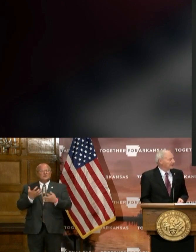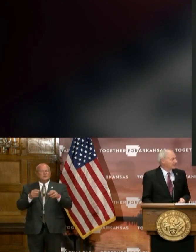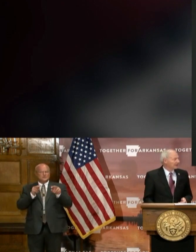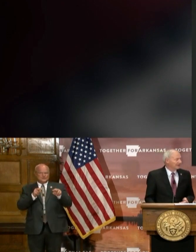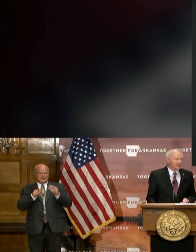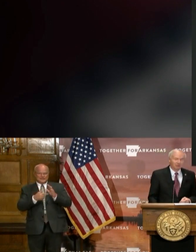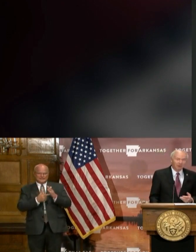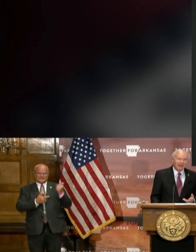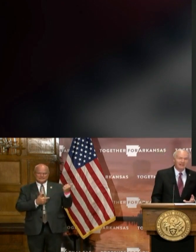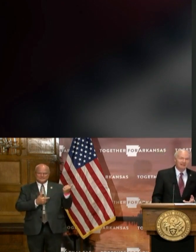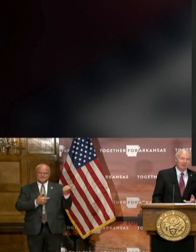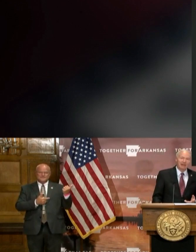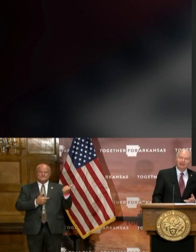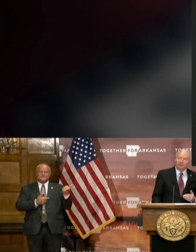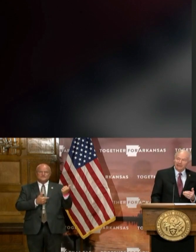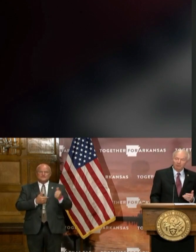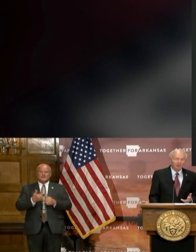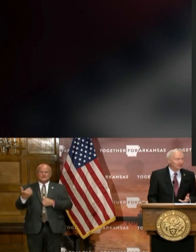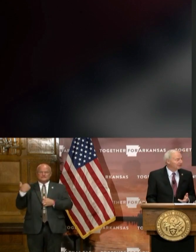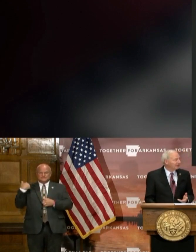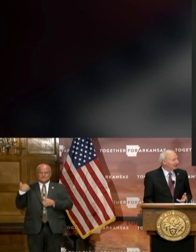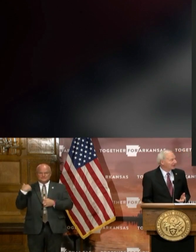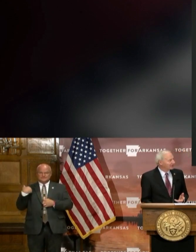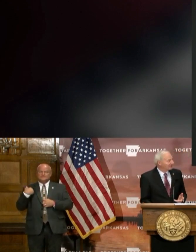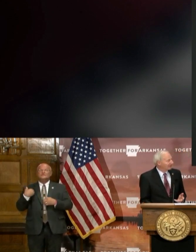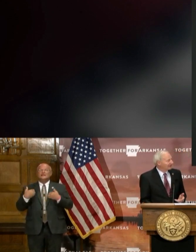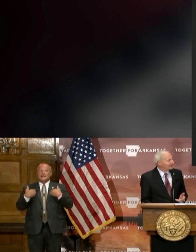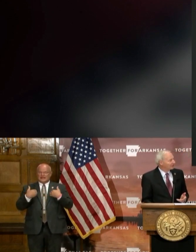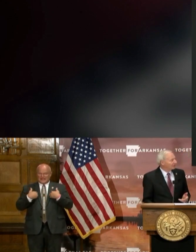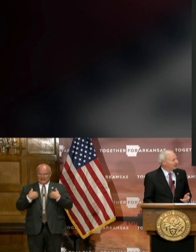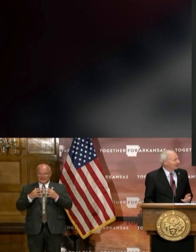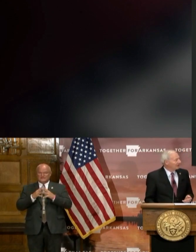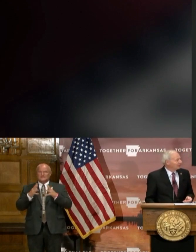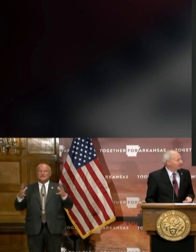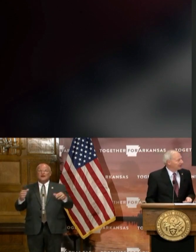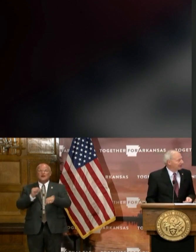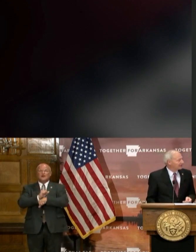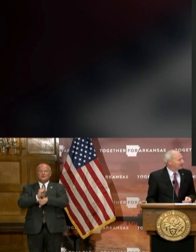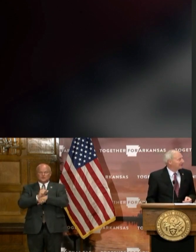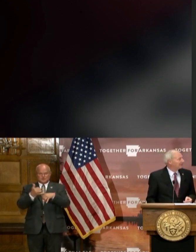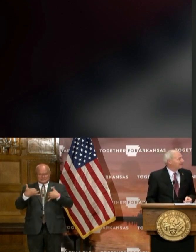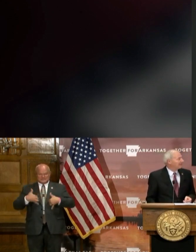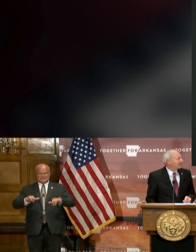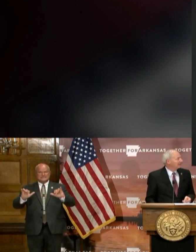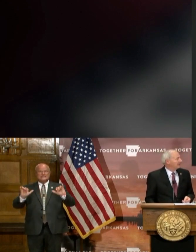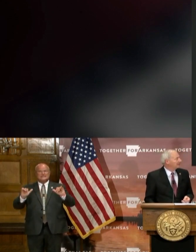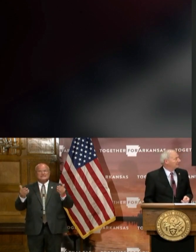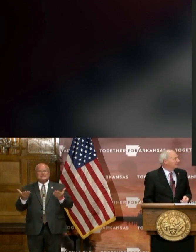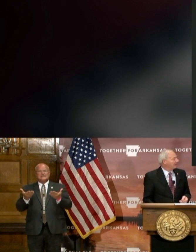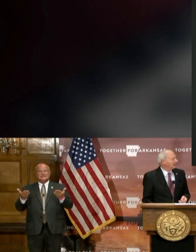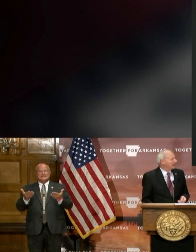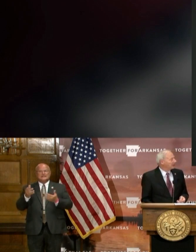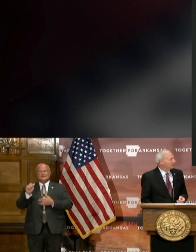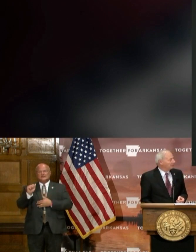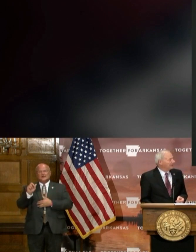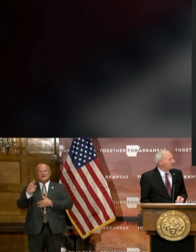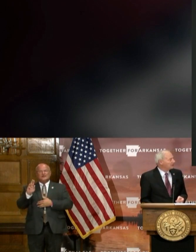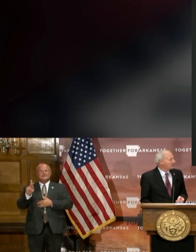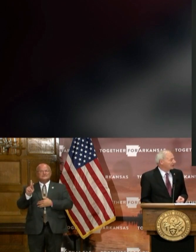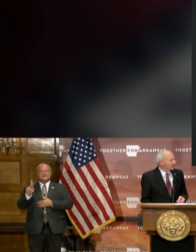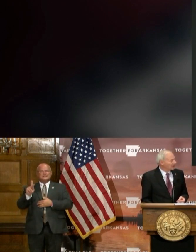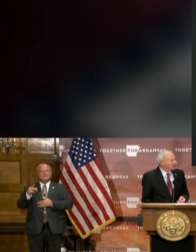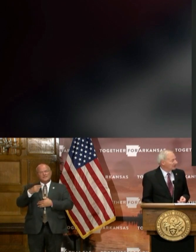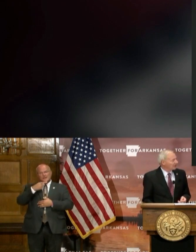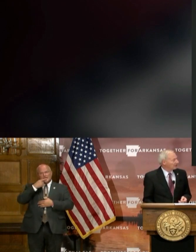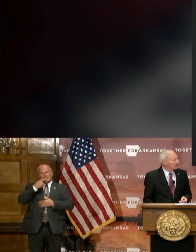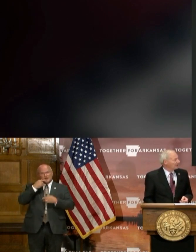look at this. This reminds everybody we have work to do in Arkansas. And so you've got the public health